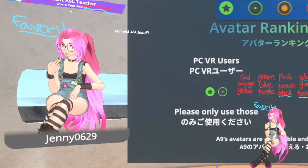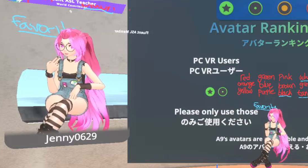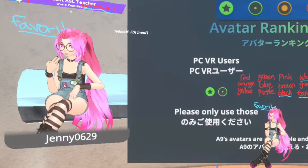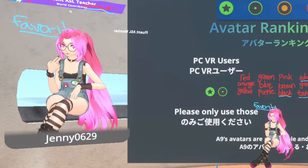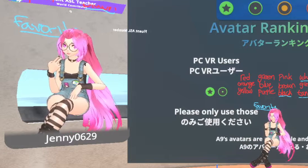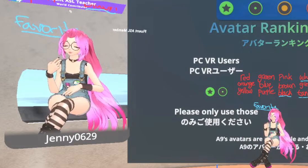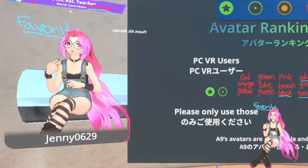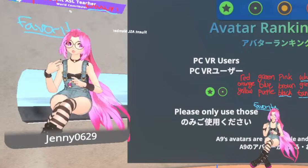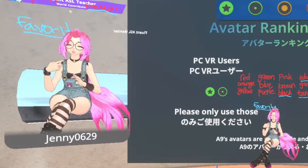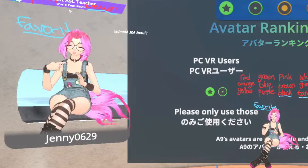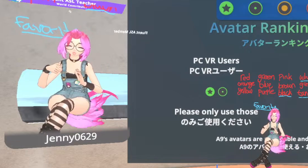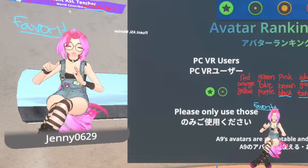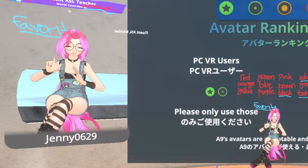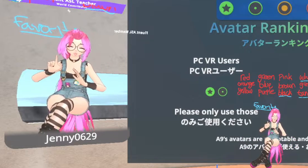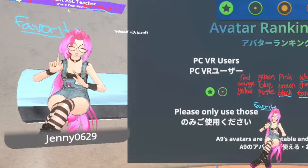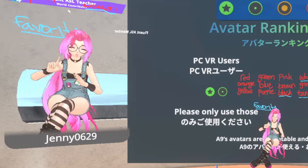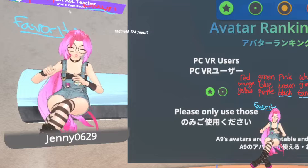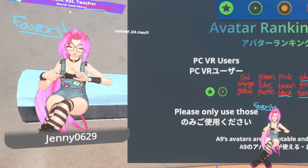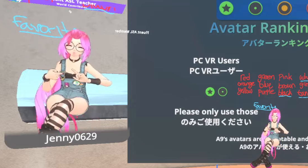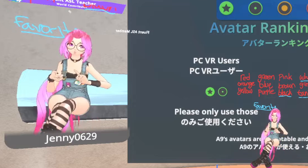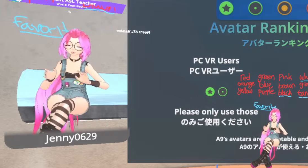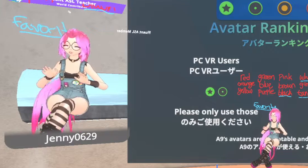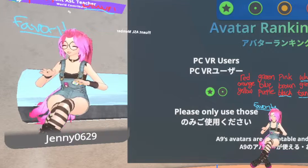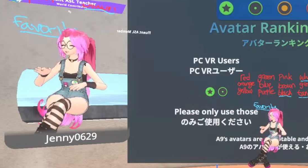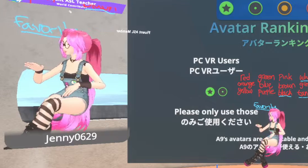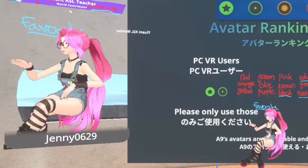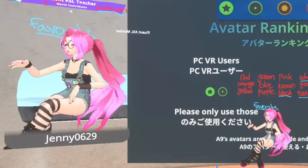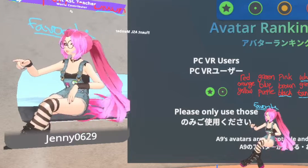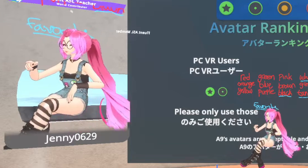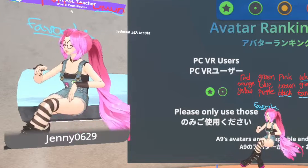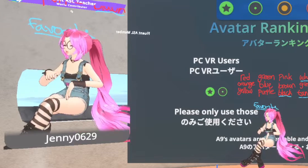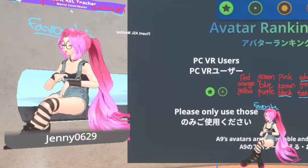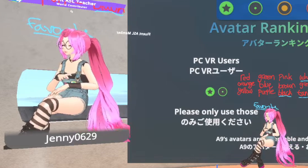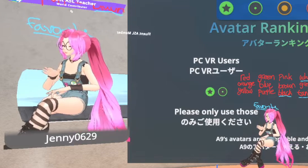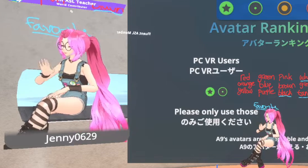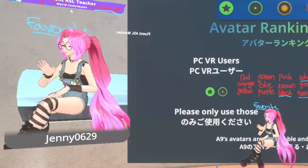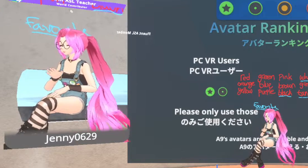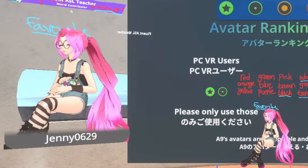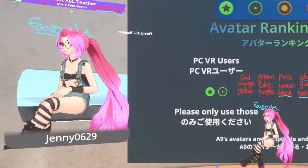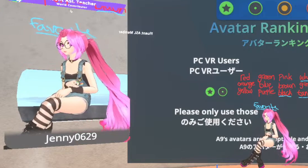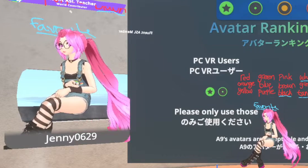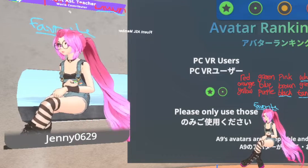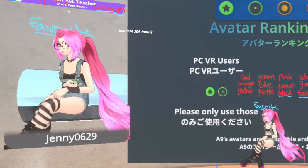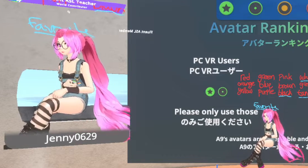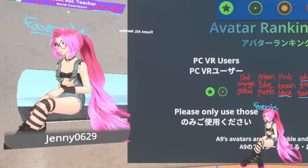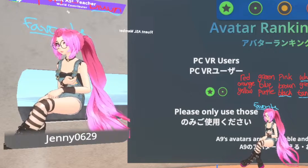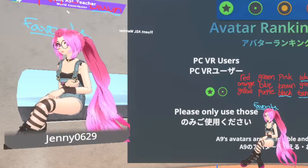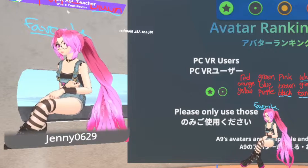favorite color is pink. I'm only a little hurt. I'm only a little offended. I'm offended. Yeah, hello.